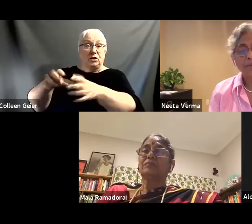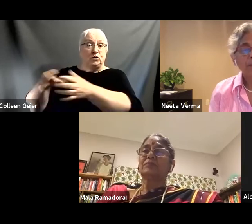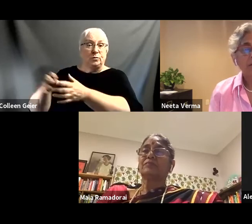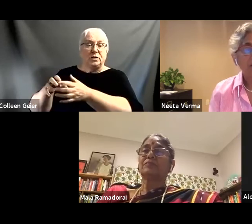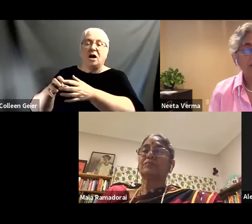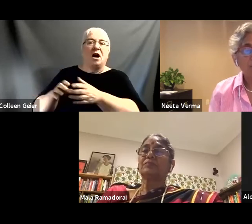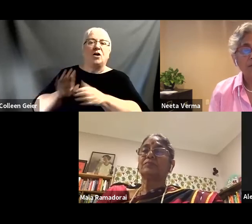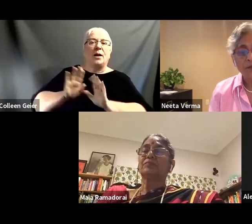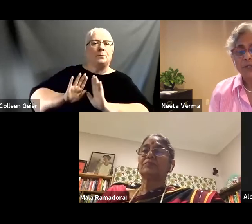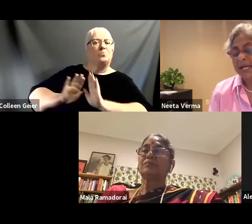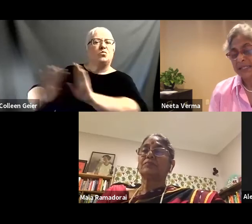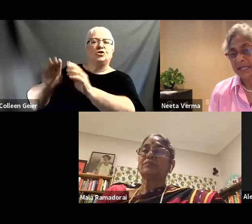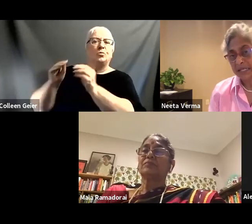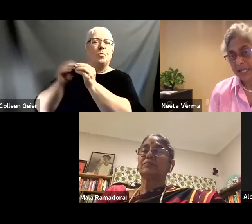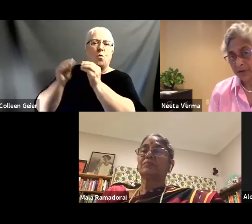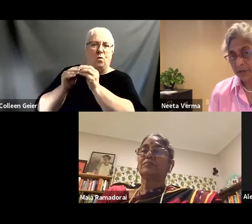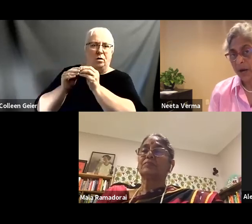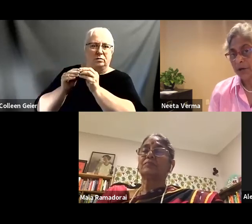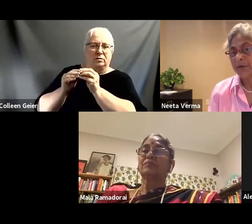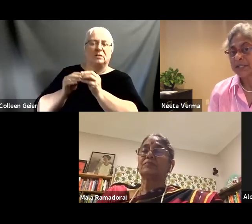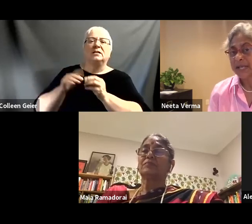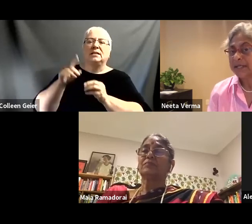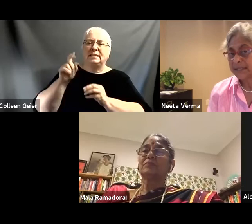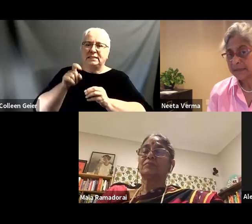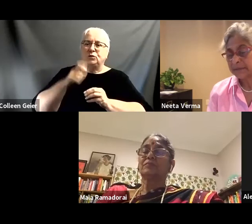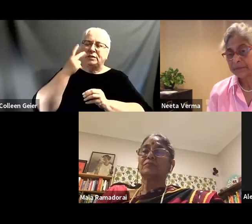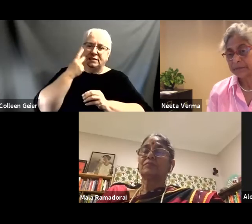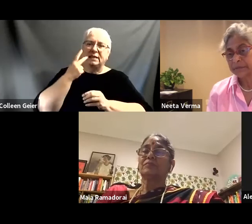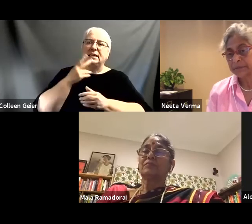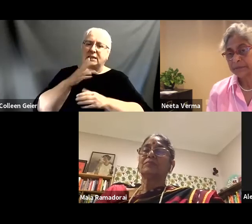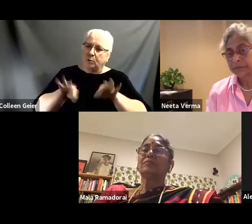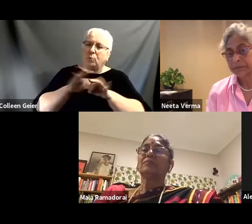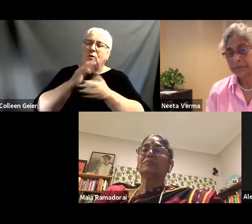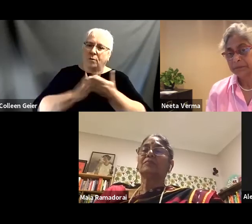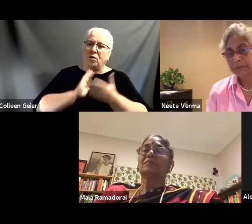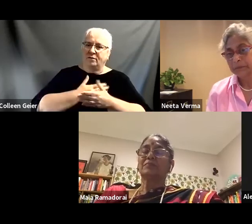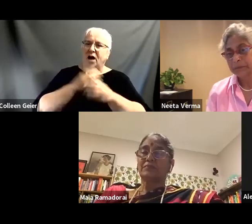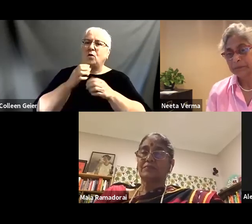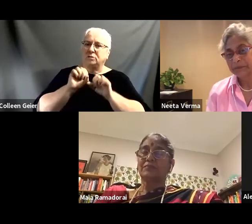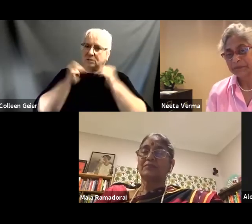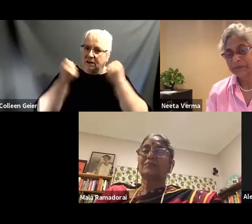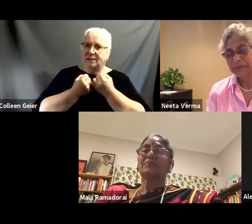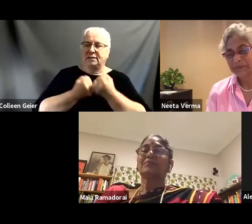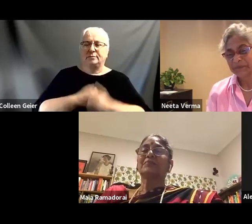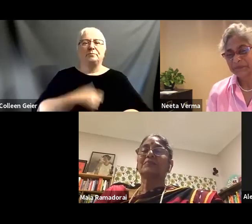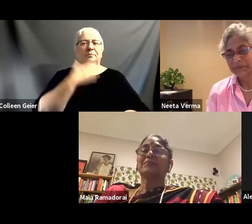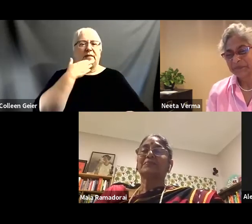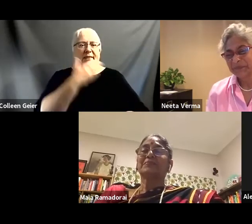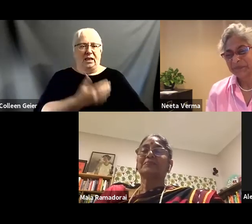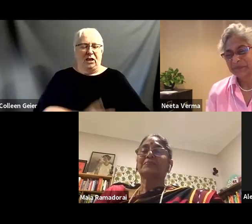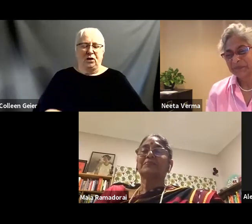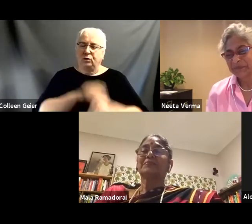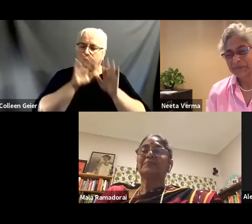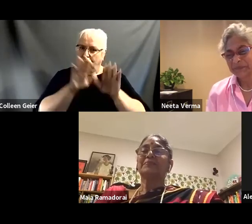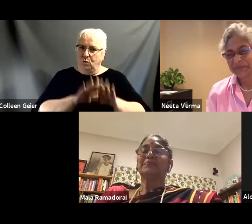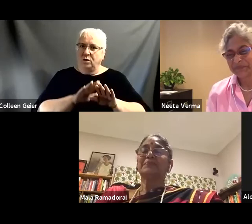periphery. They need to be viewed as an integral part of our societies. Thank you very much for these wonderful words